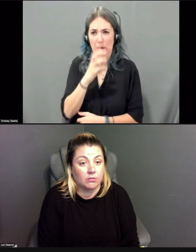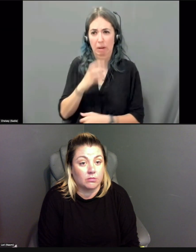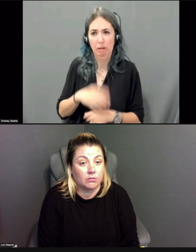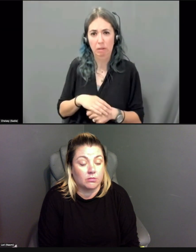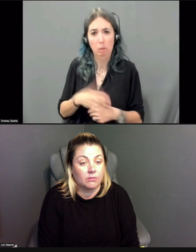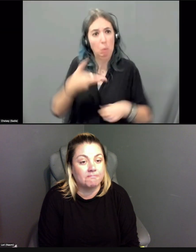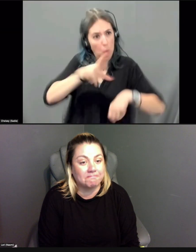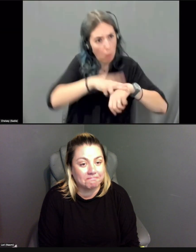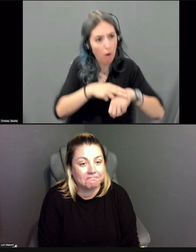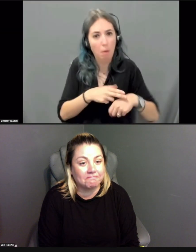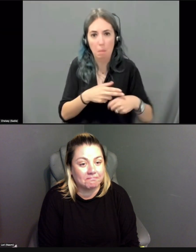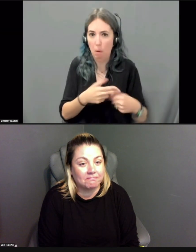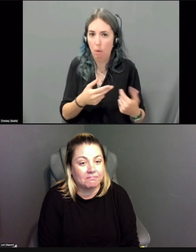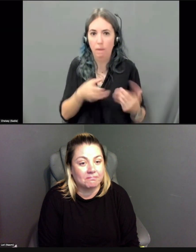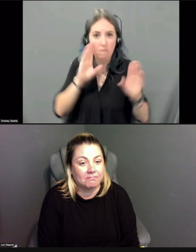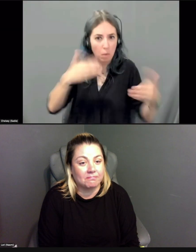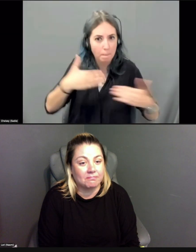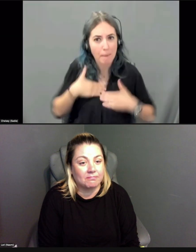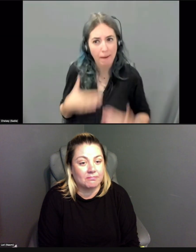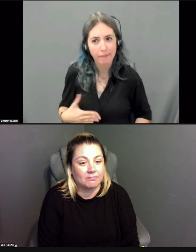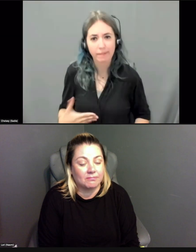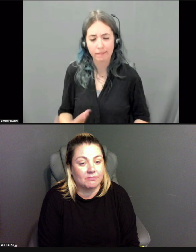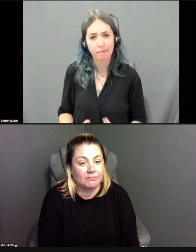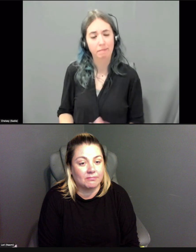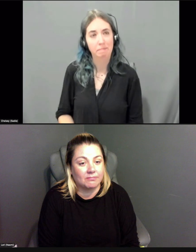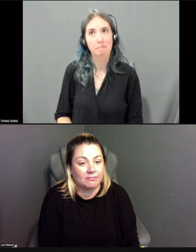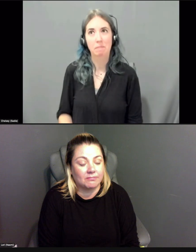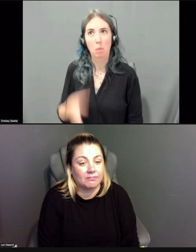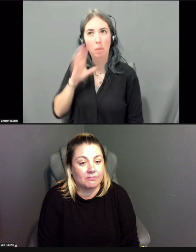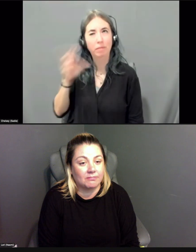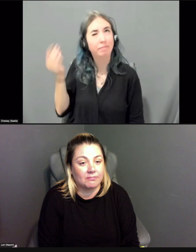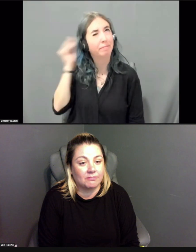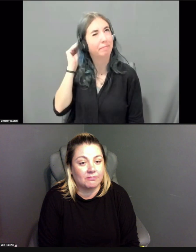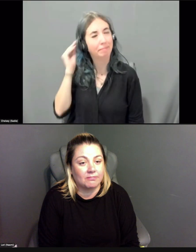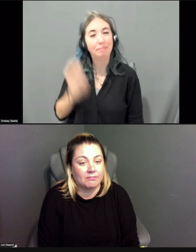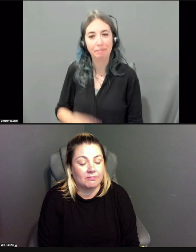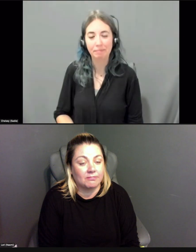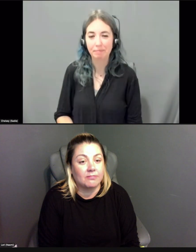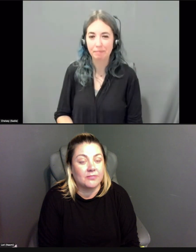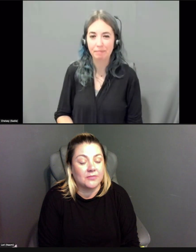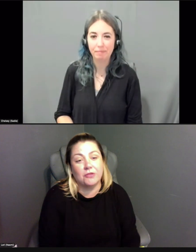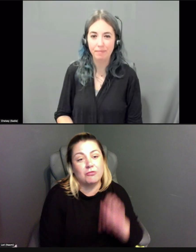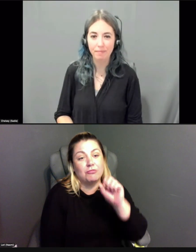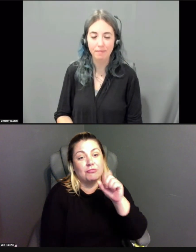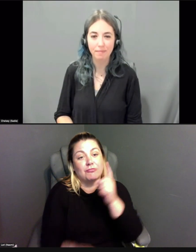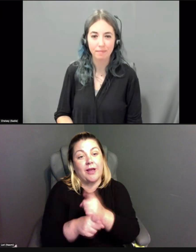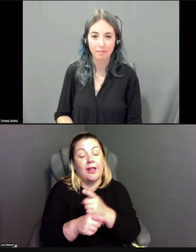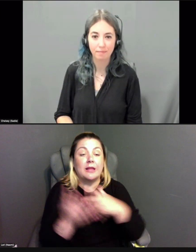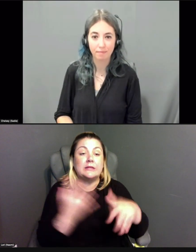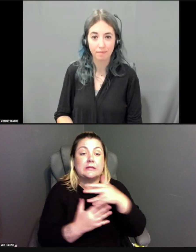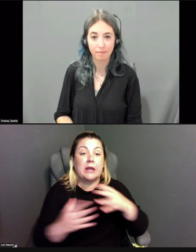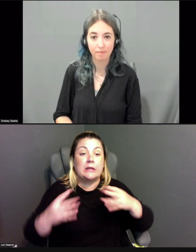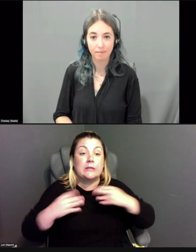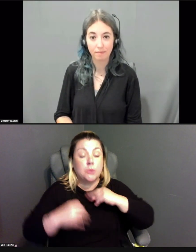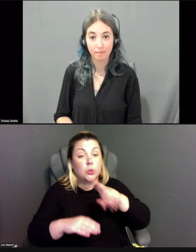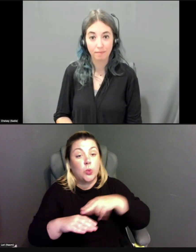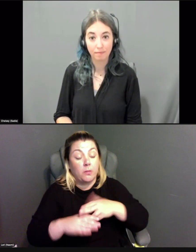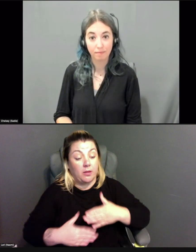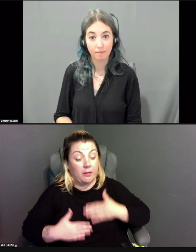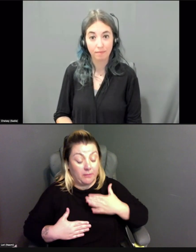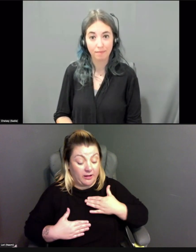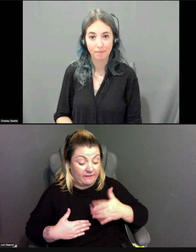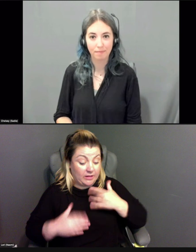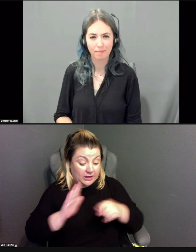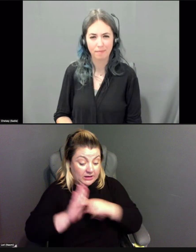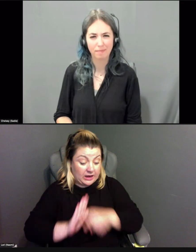to my vocabulary. Like, oh, it's just normal for you to be bad, to feel bad about yourself. Of course, you feel bad about yourself. Man, that's like, just messed